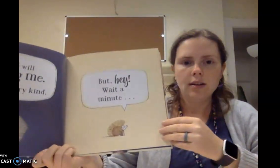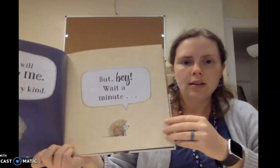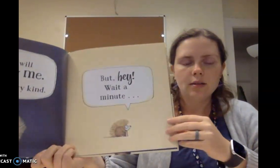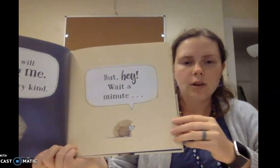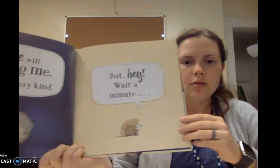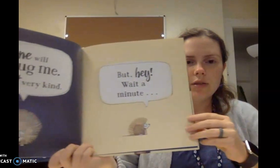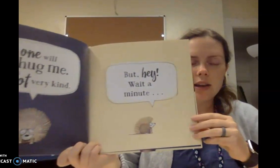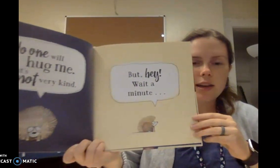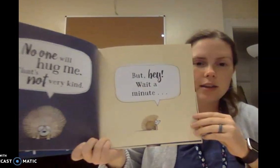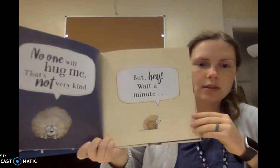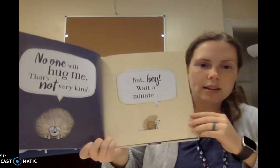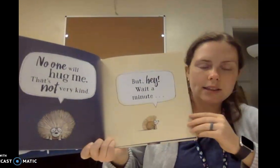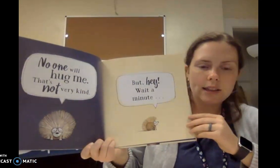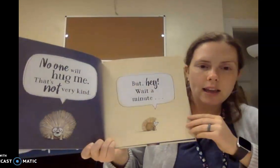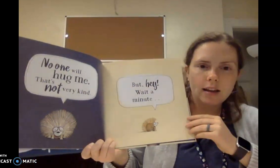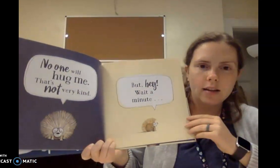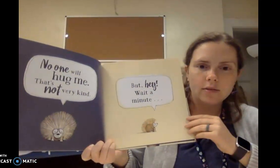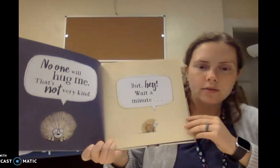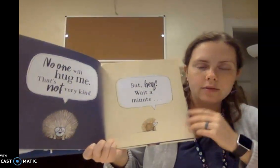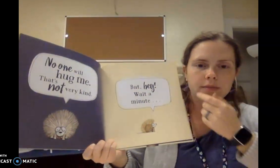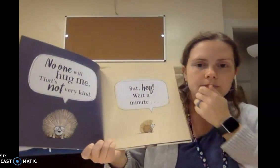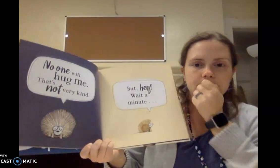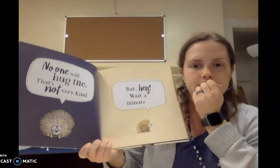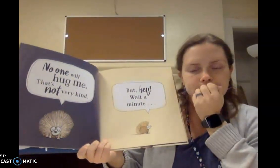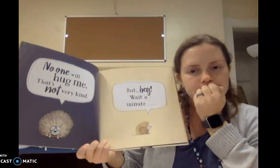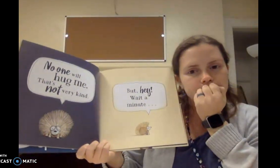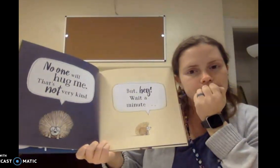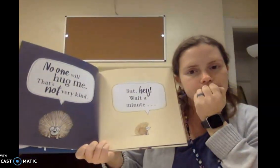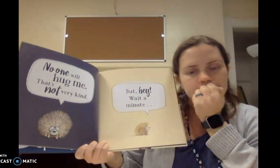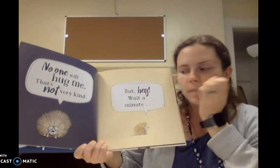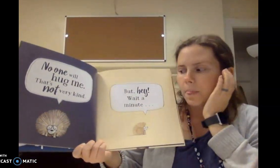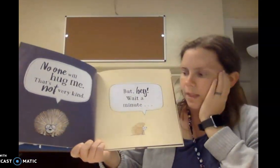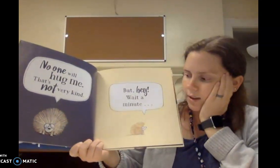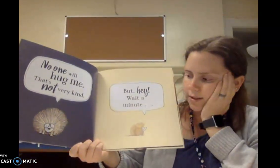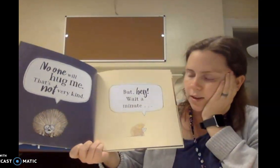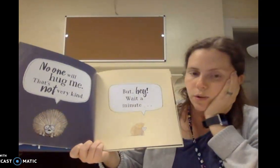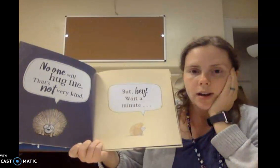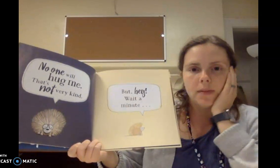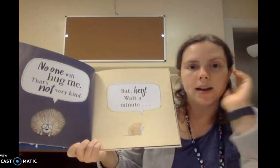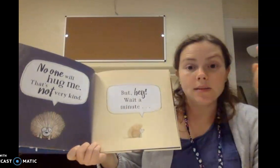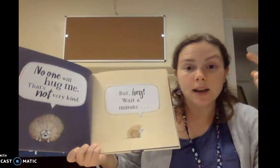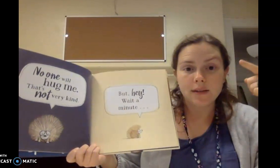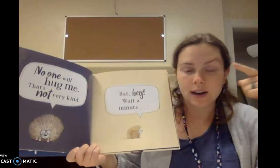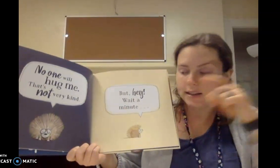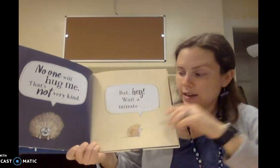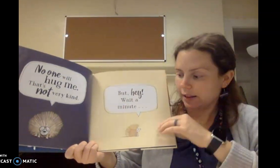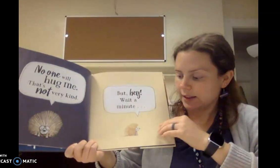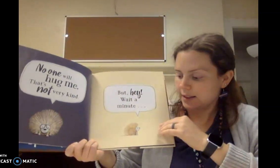What do you think he's thinking of? said, wait a minute, he might have an idea. Let's